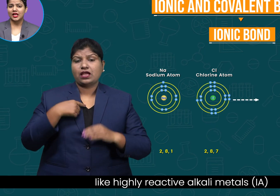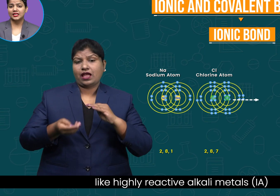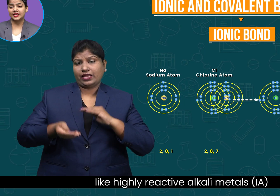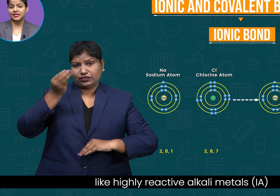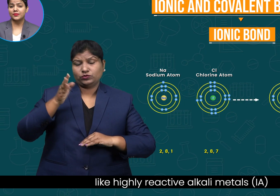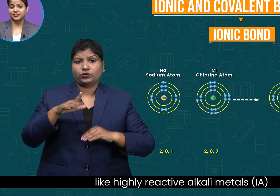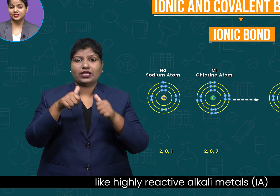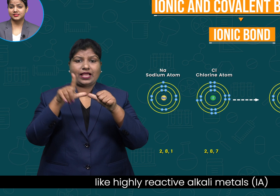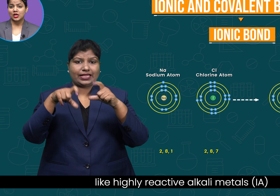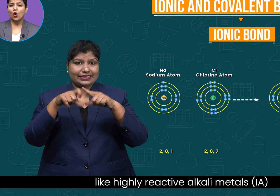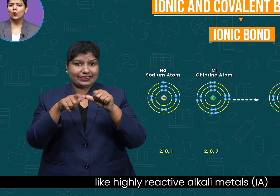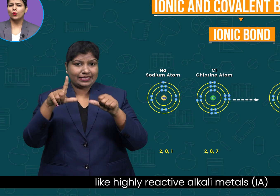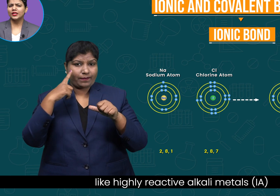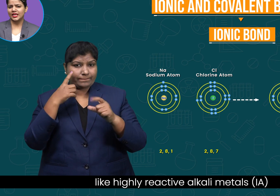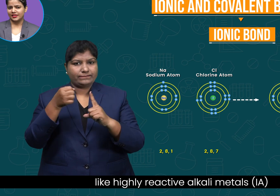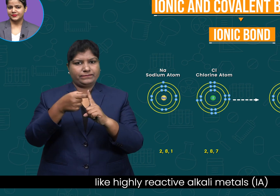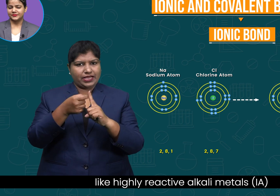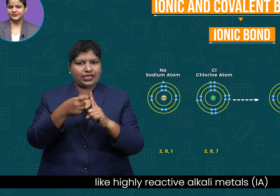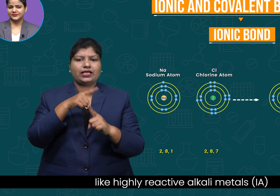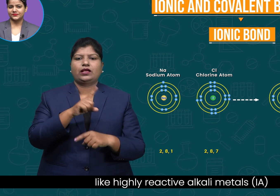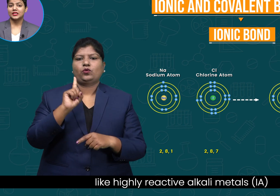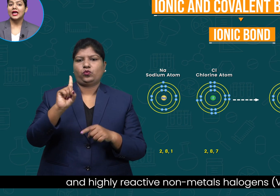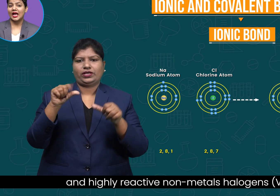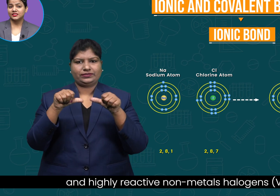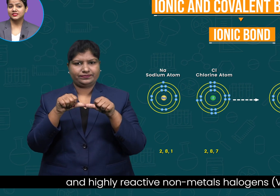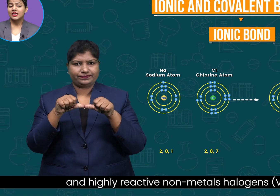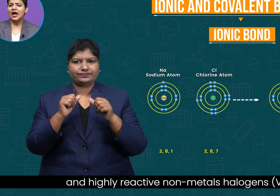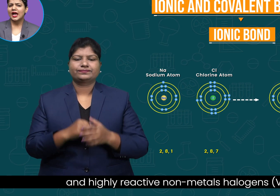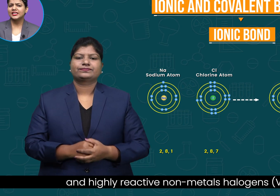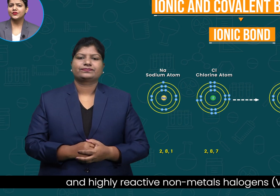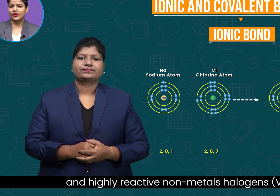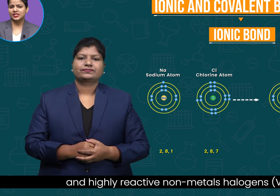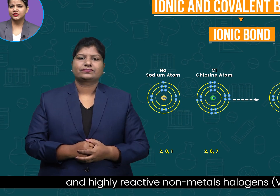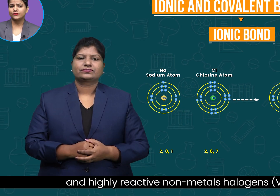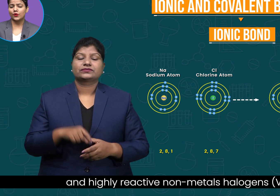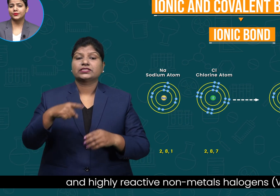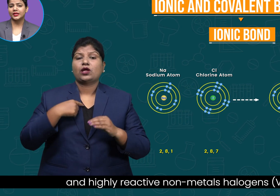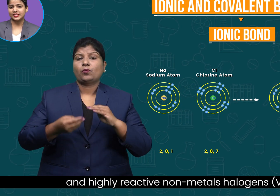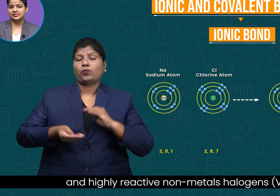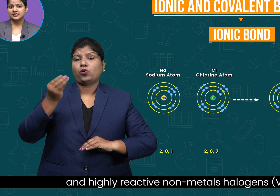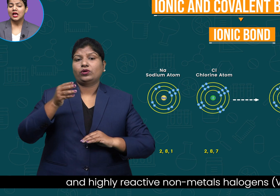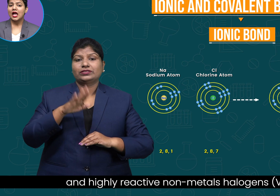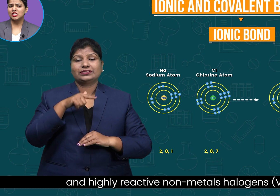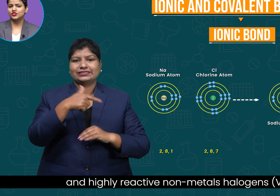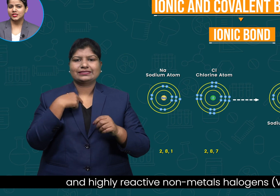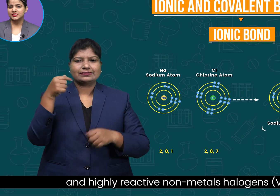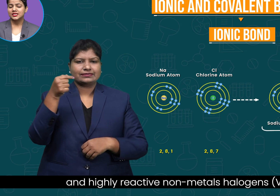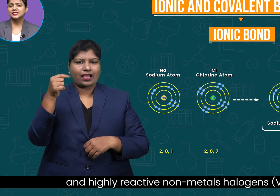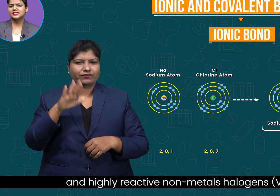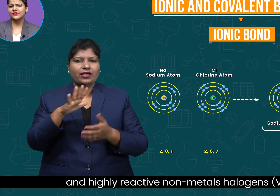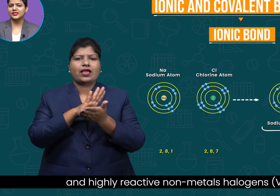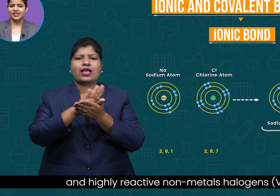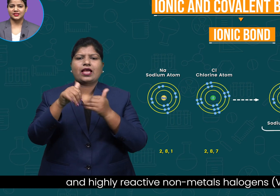reactive alkali metals 1A and highly reactive non-metals